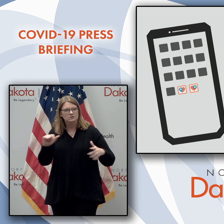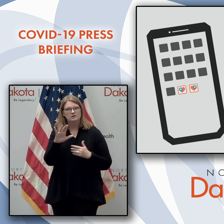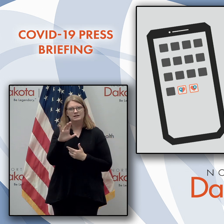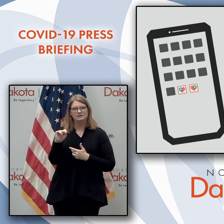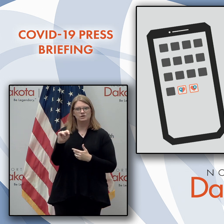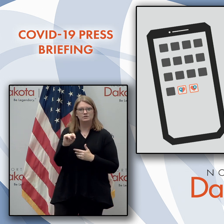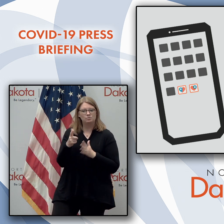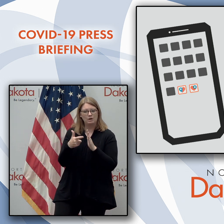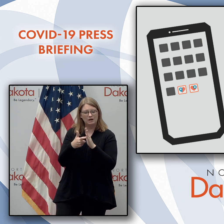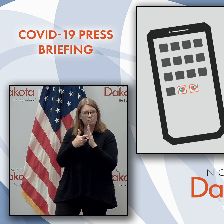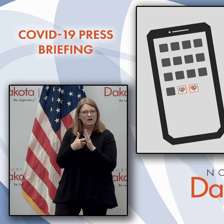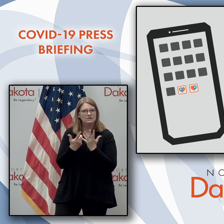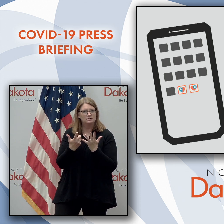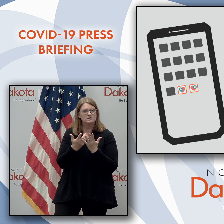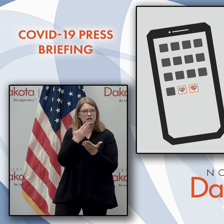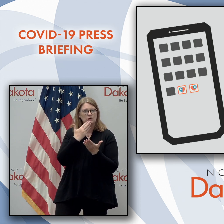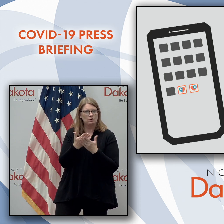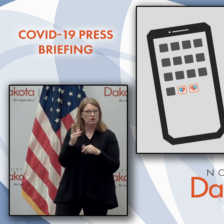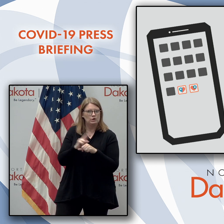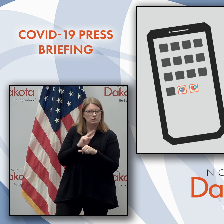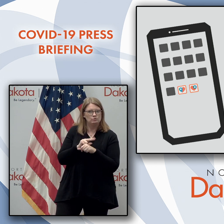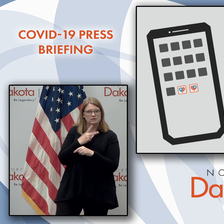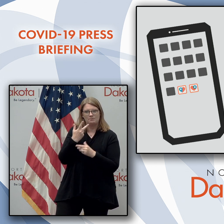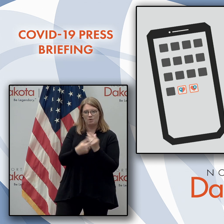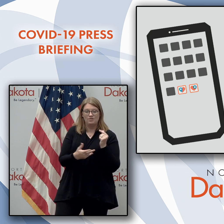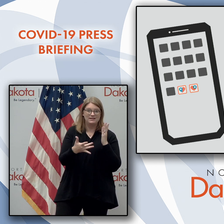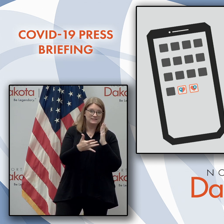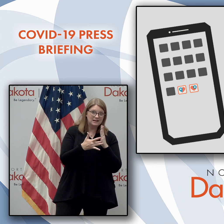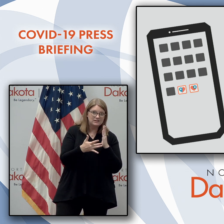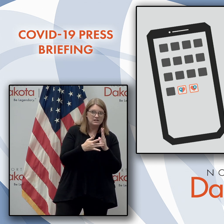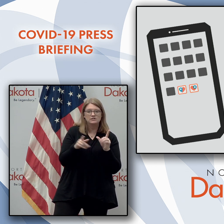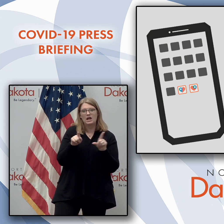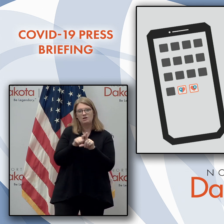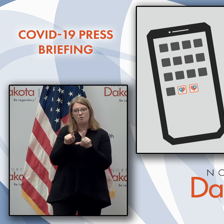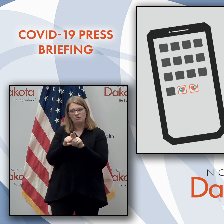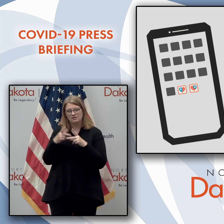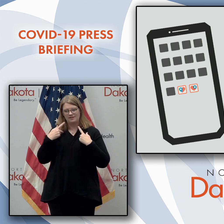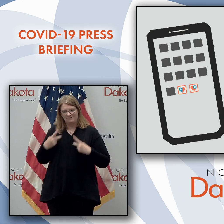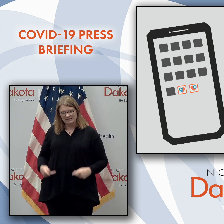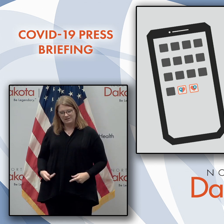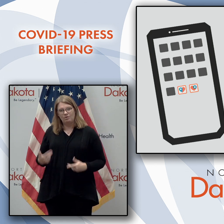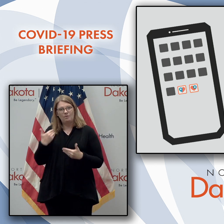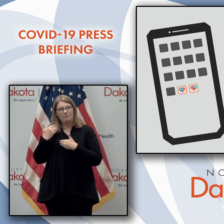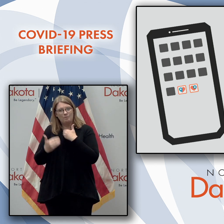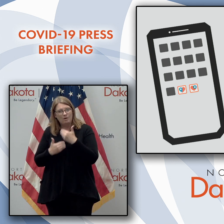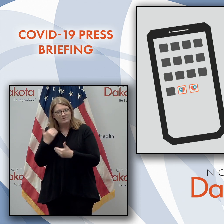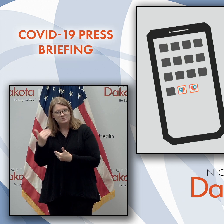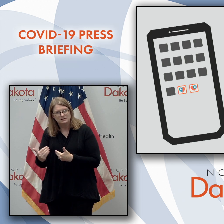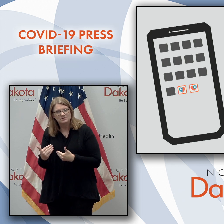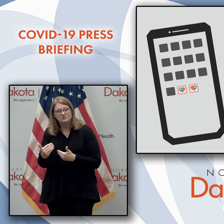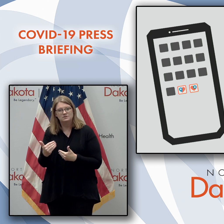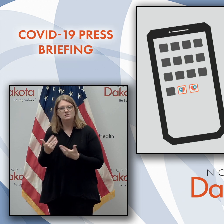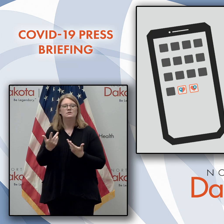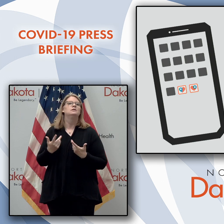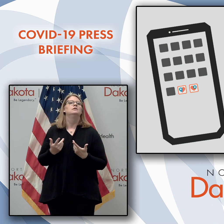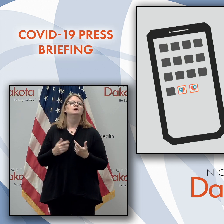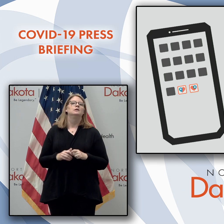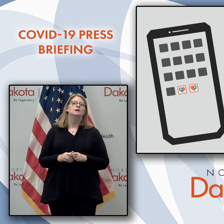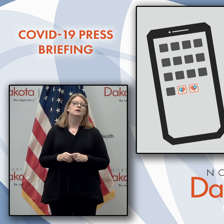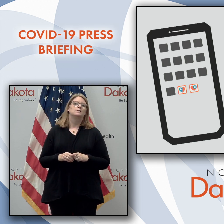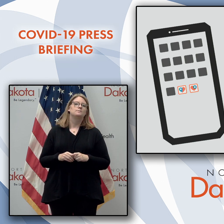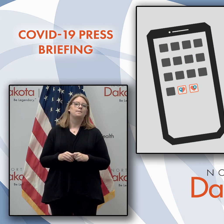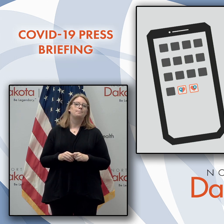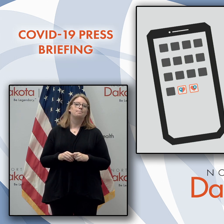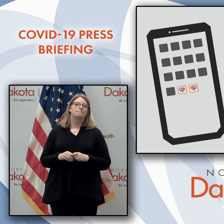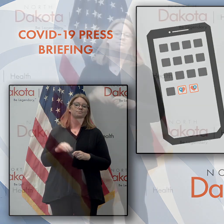requires efficient, effective use of both technology and the physical processes to investigate the contact history of